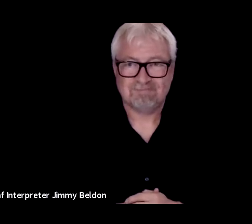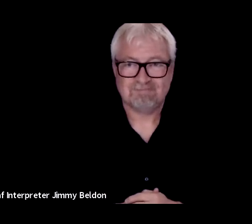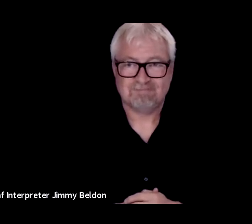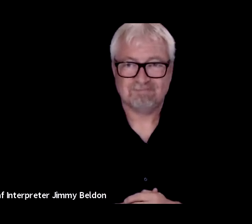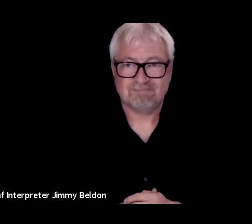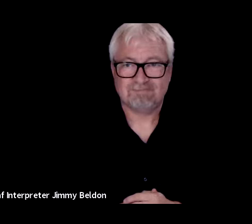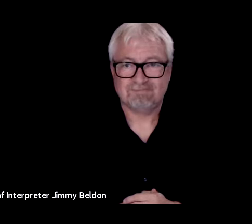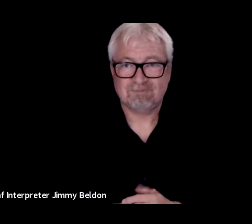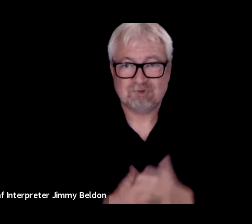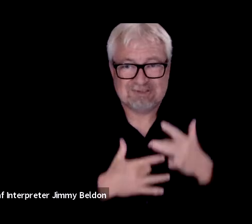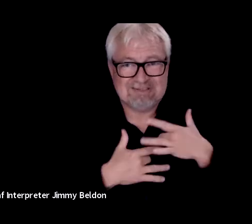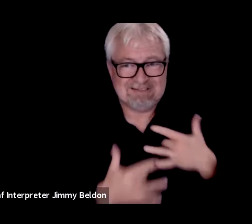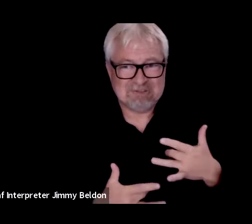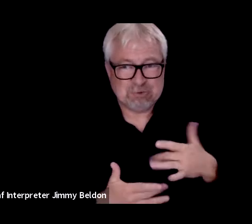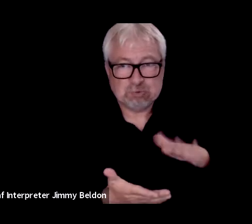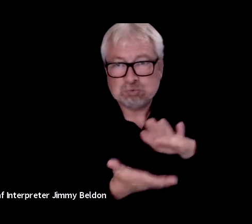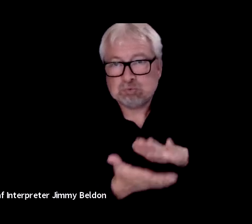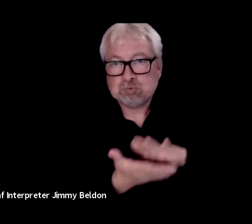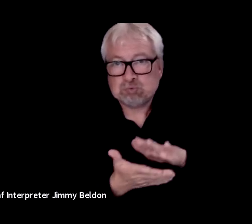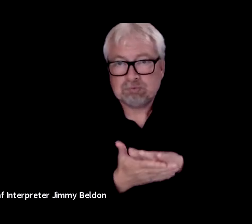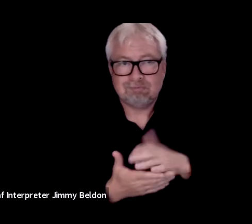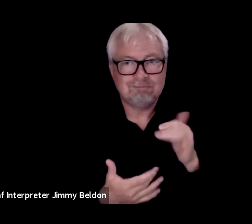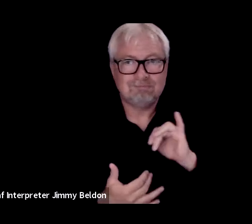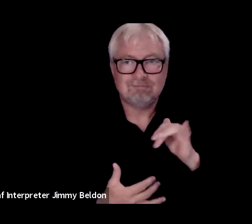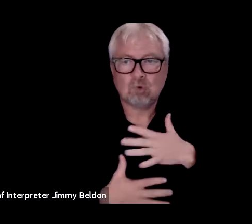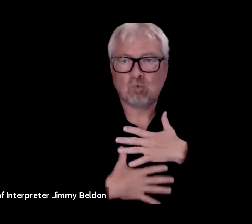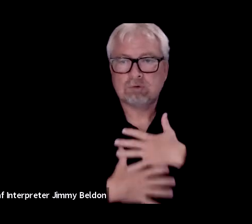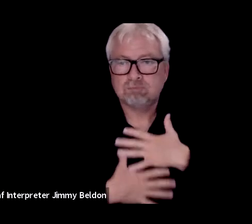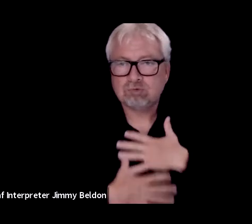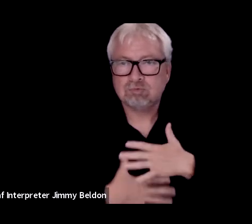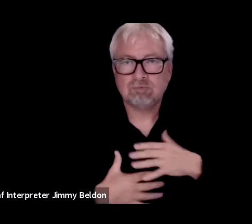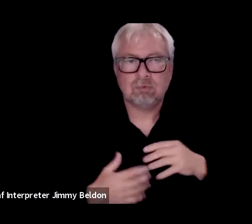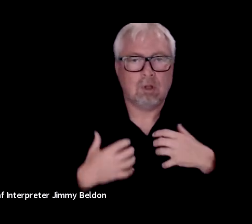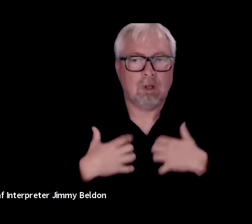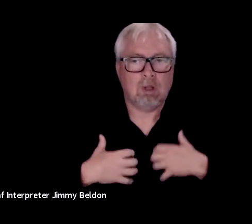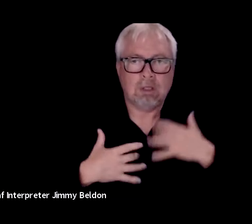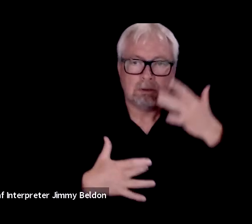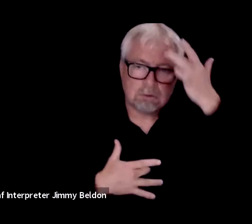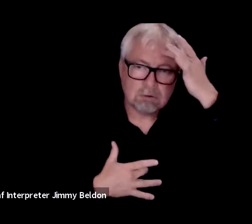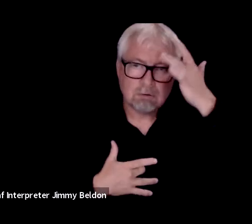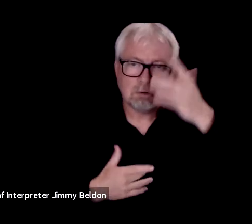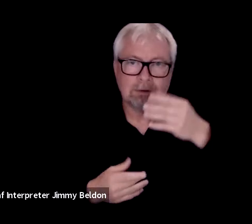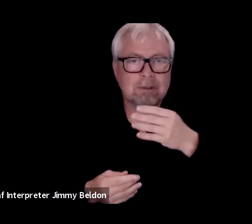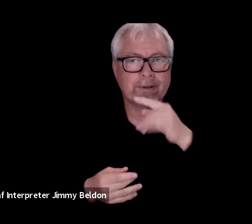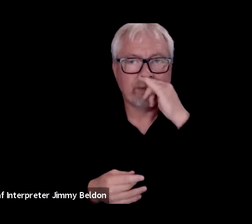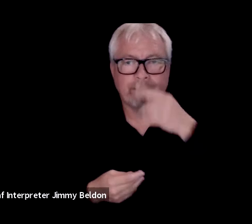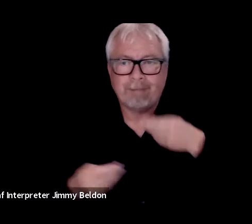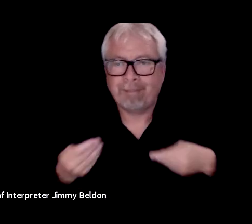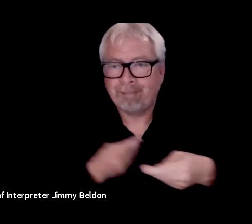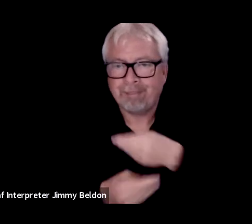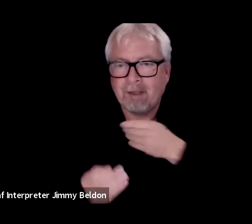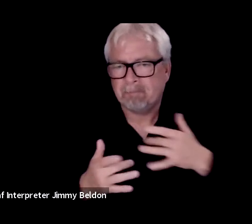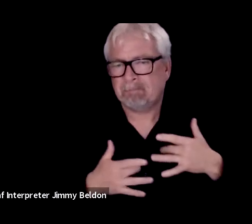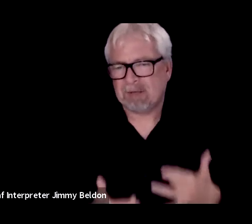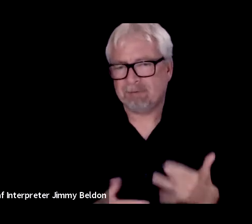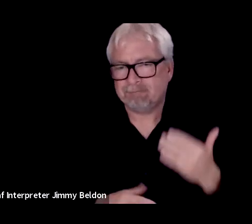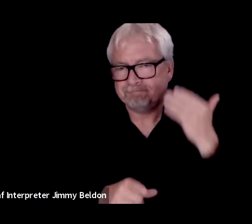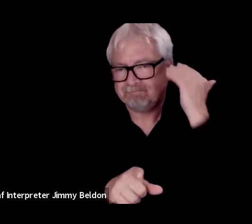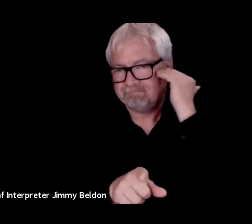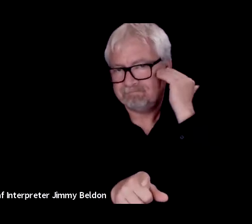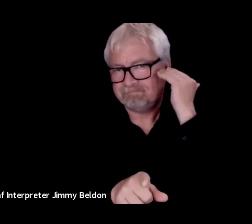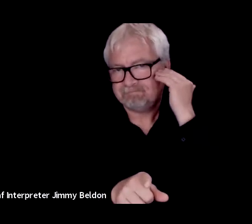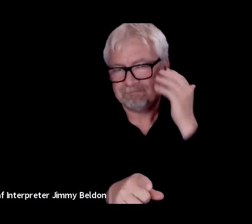But in terms of kind of timeline for expecting to see much impact on the overall case